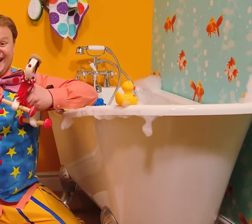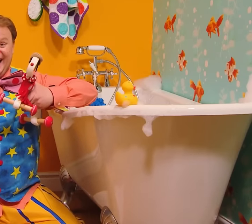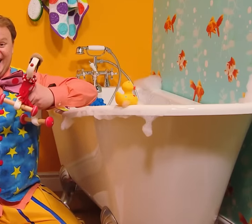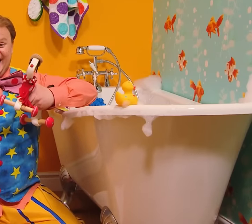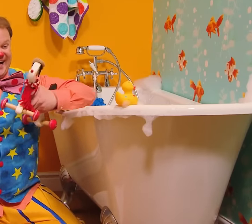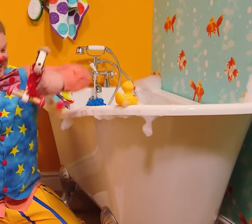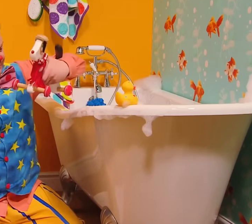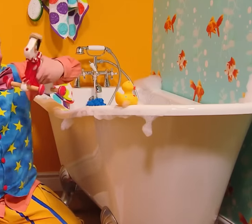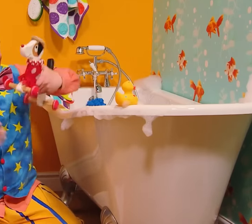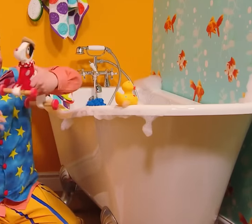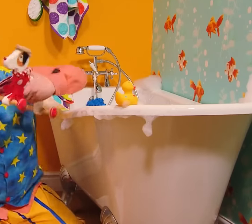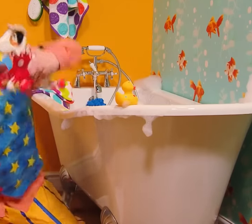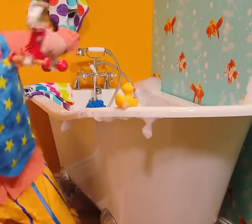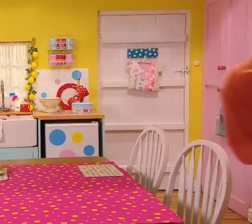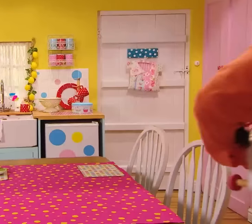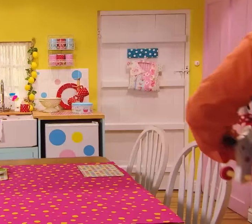idea. Come on, let's go.